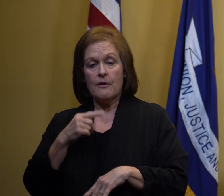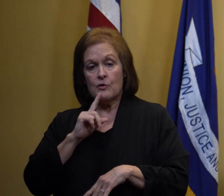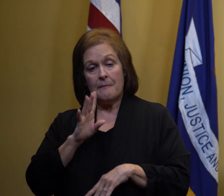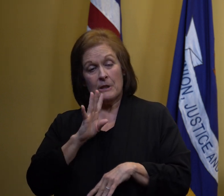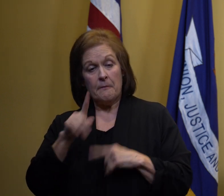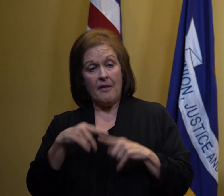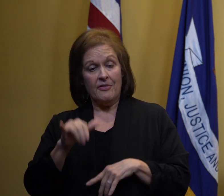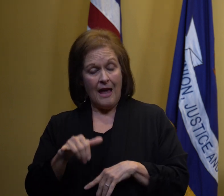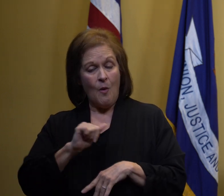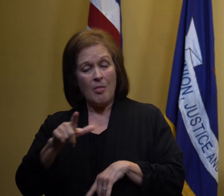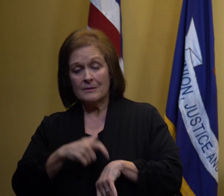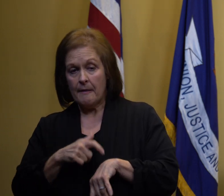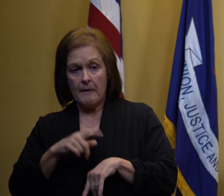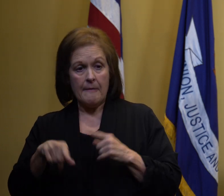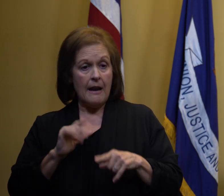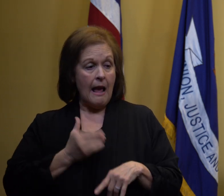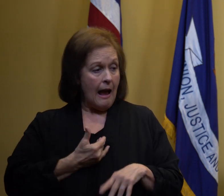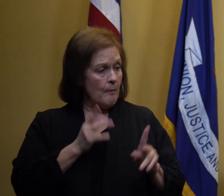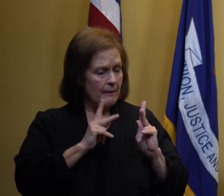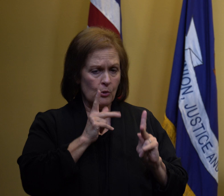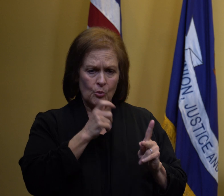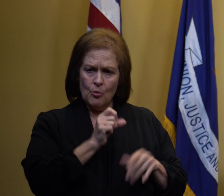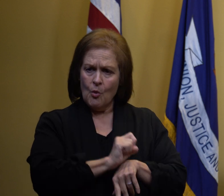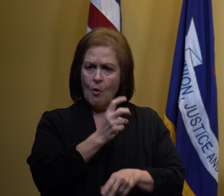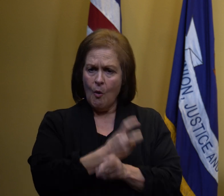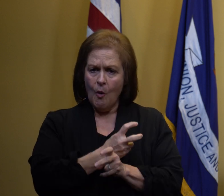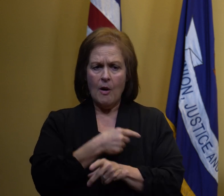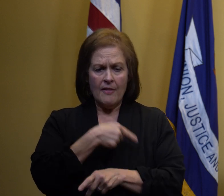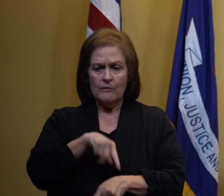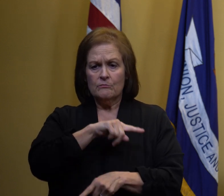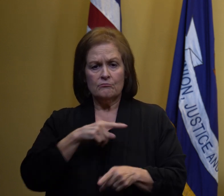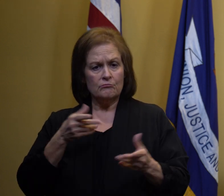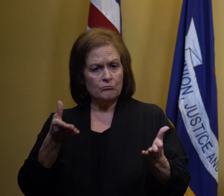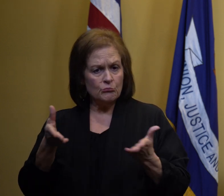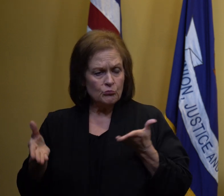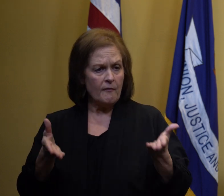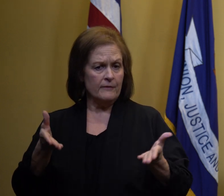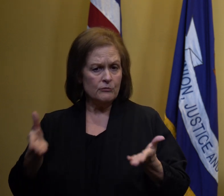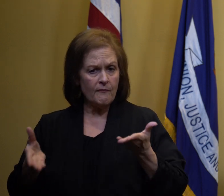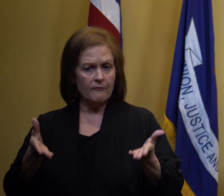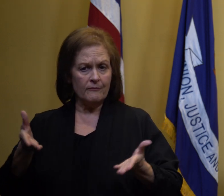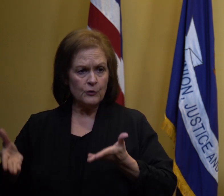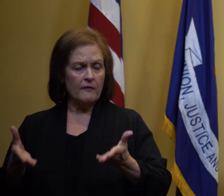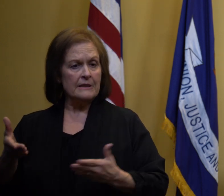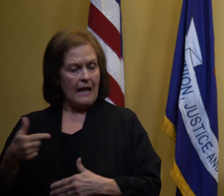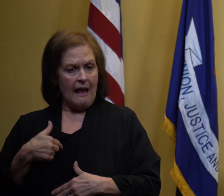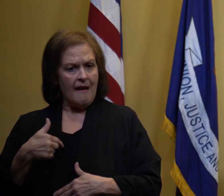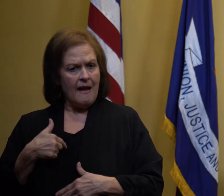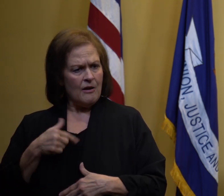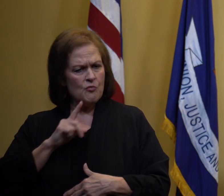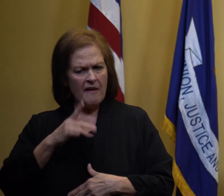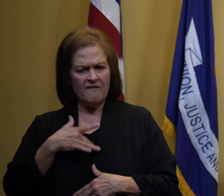mention this all the time about how our folks are working hard and how service, is, I feel is